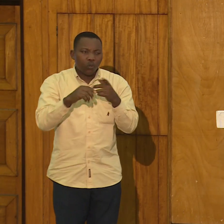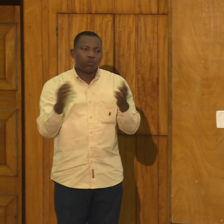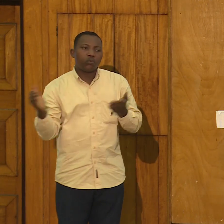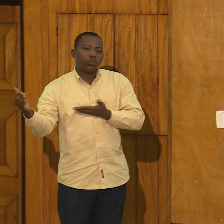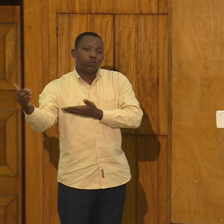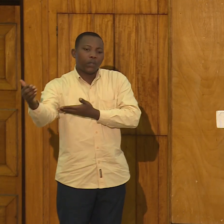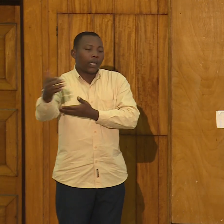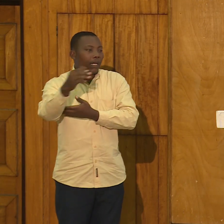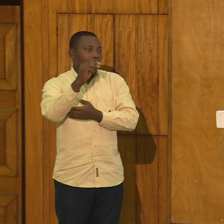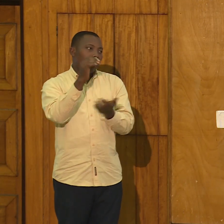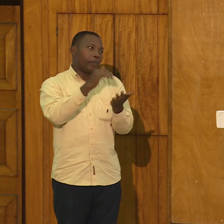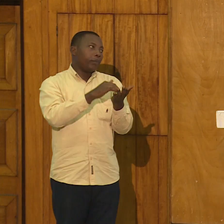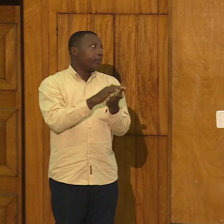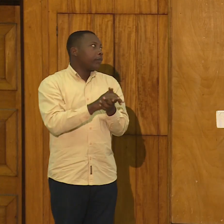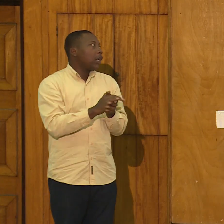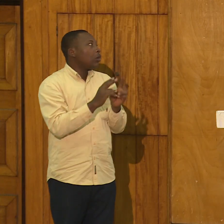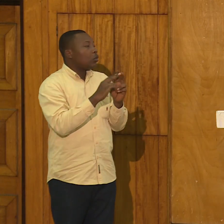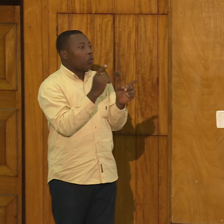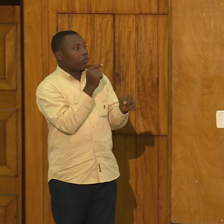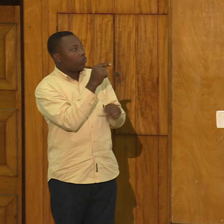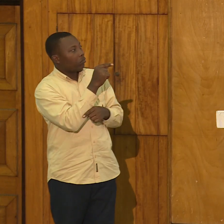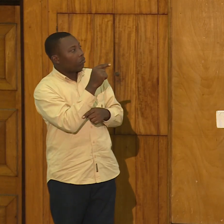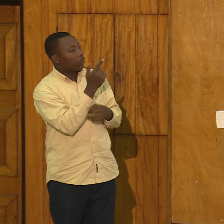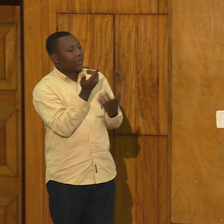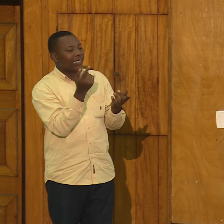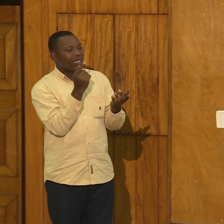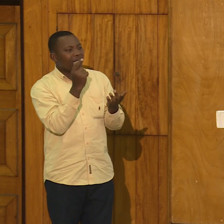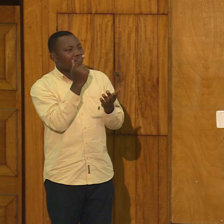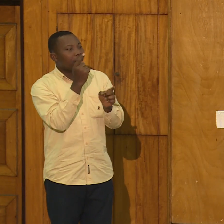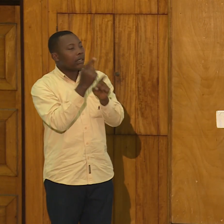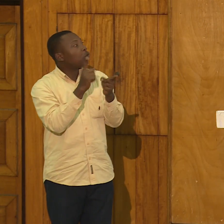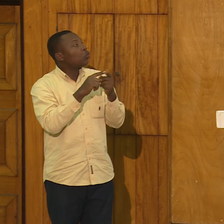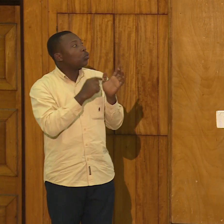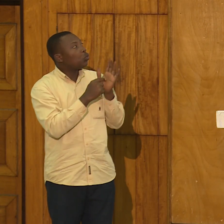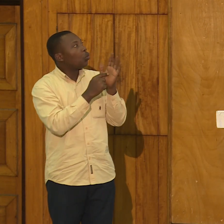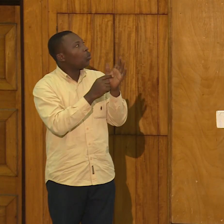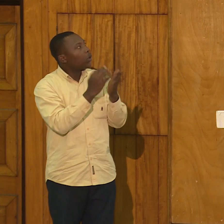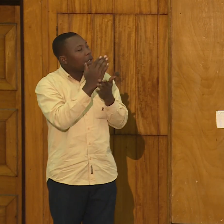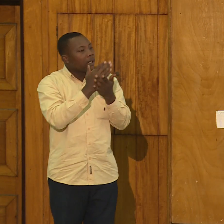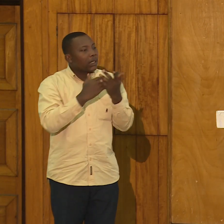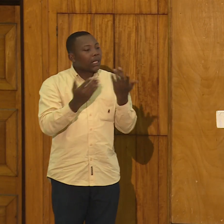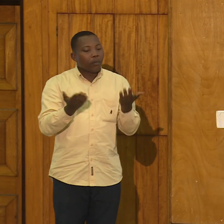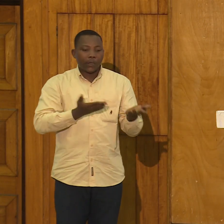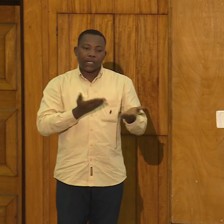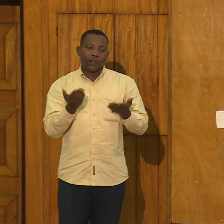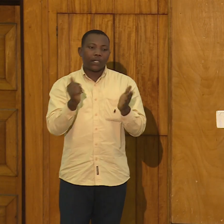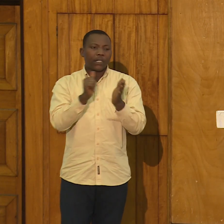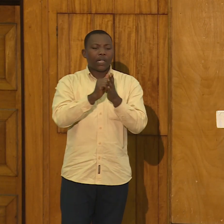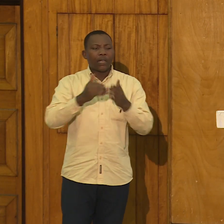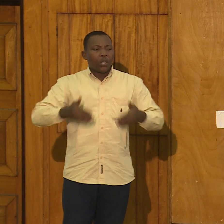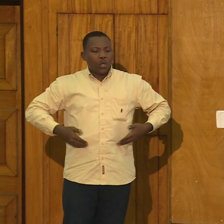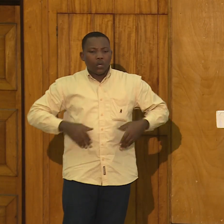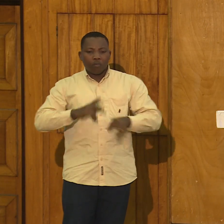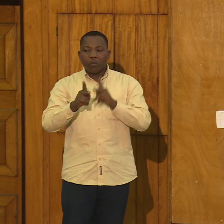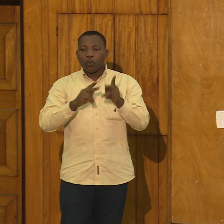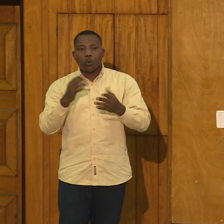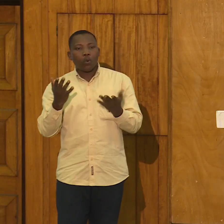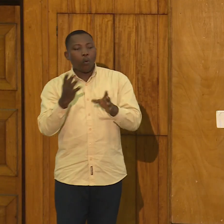move. So this is just a quick cascade just to show some of the services that the young people are